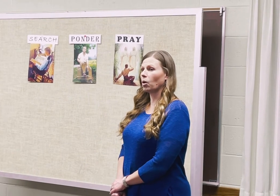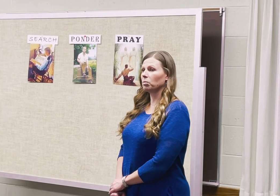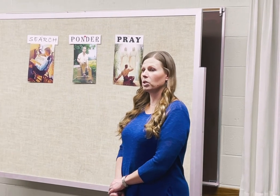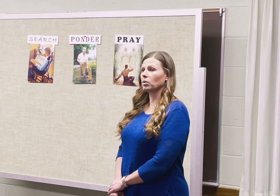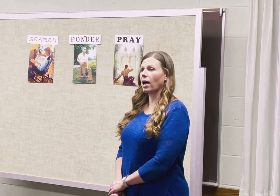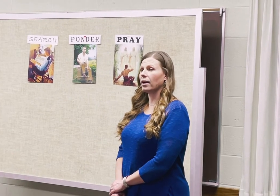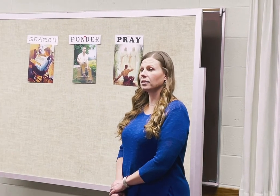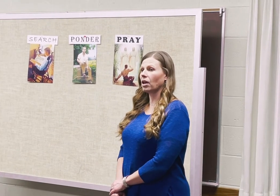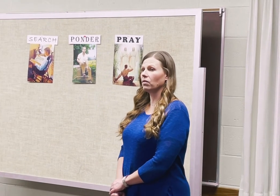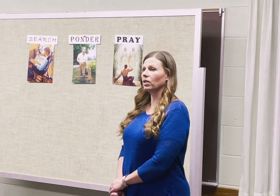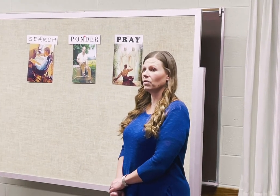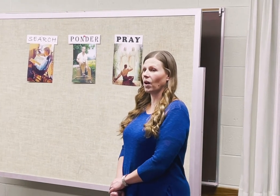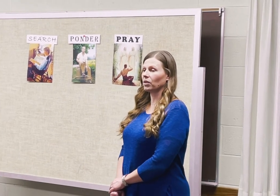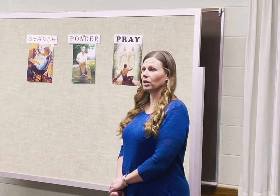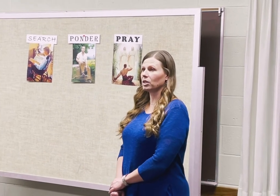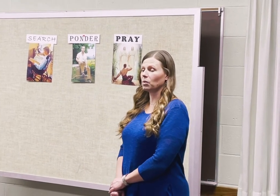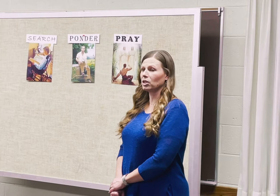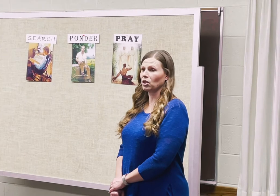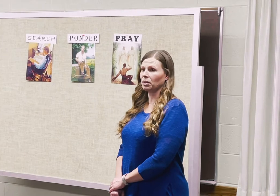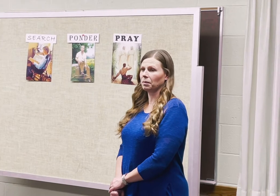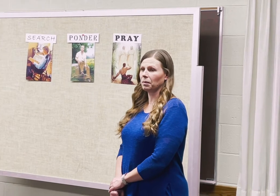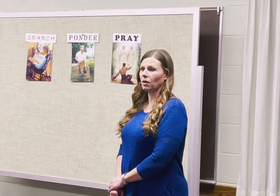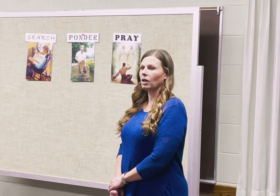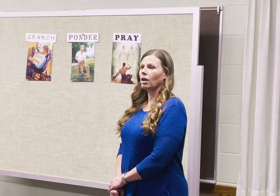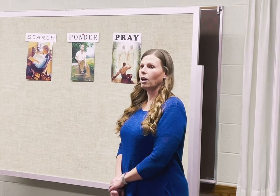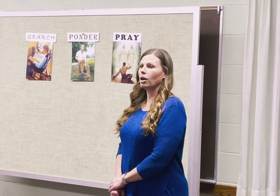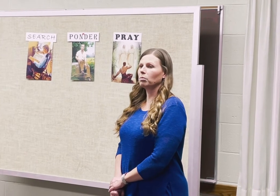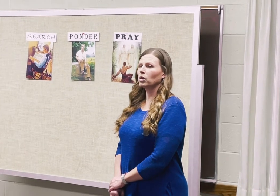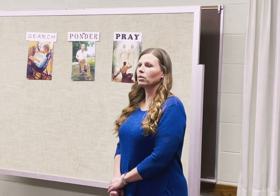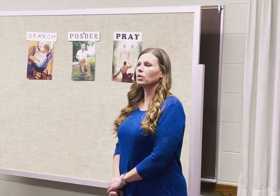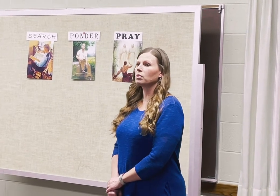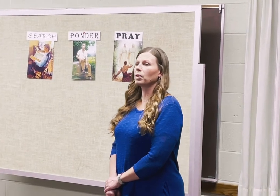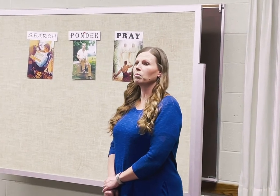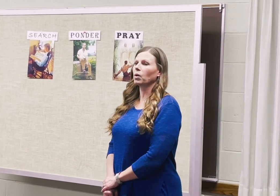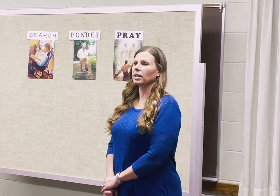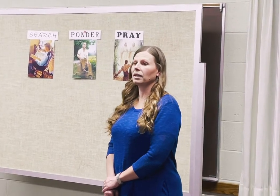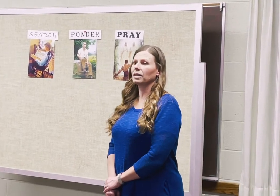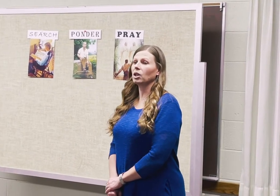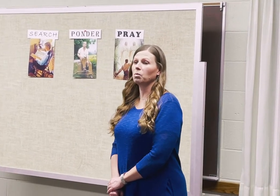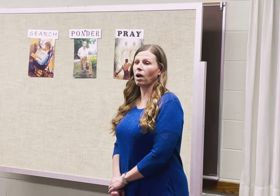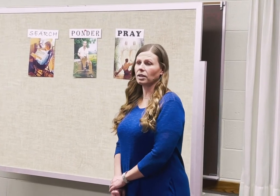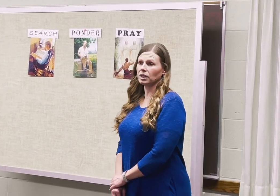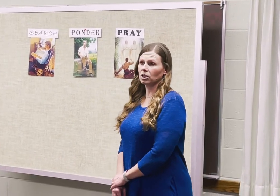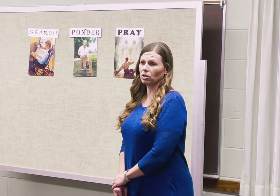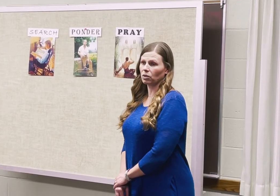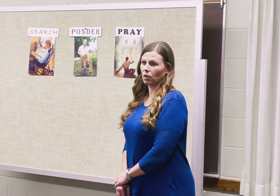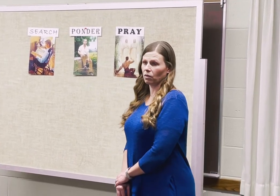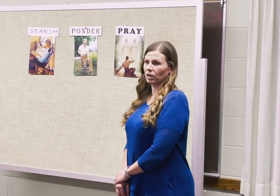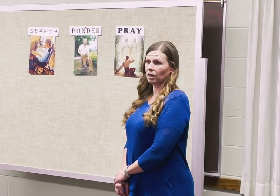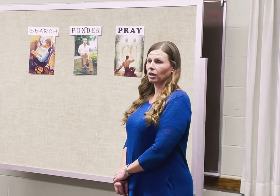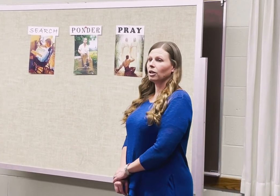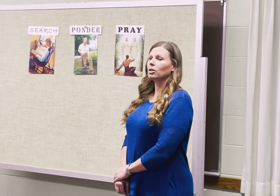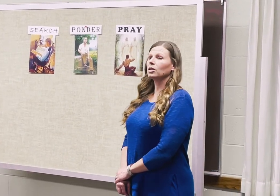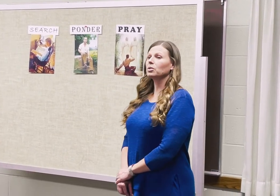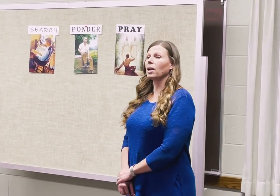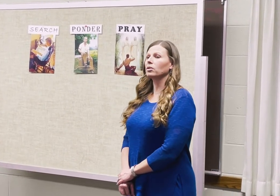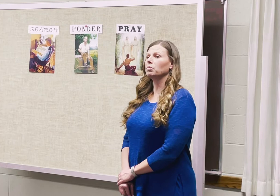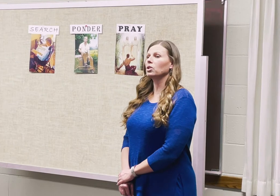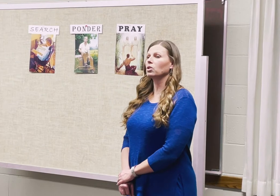to ask Heavenly Father his question. On a beautiful spring morning, he walked into the grove, looked around to be sure that